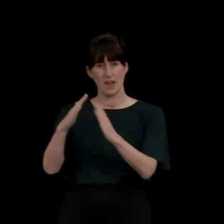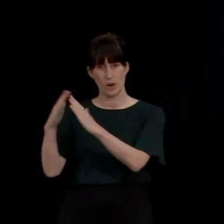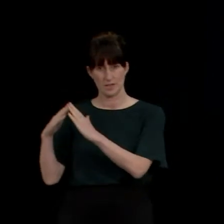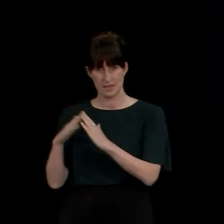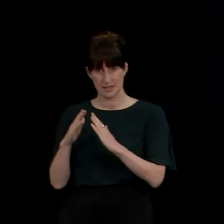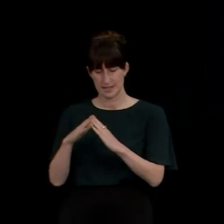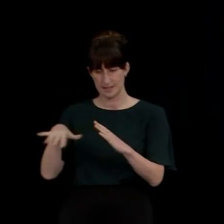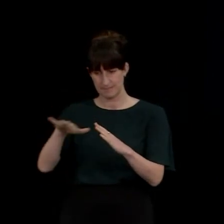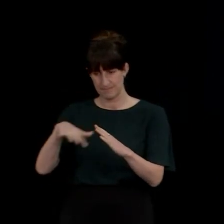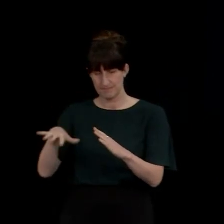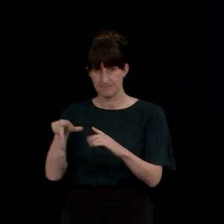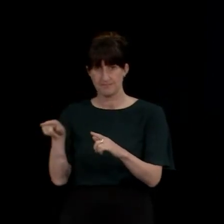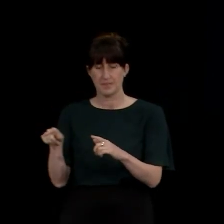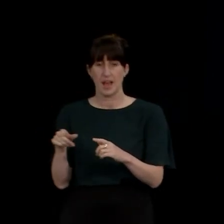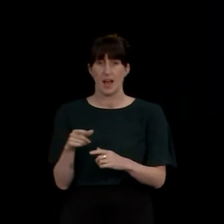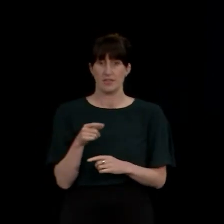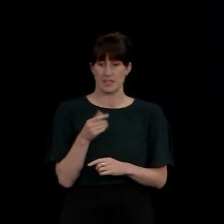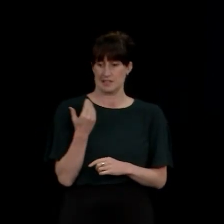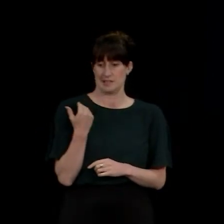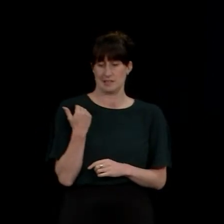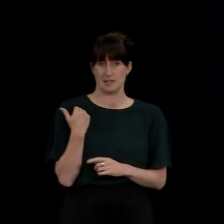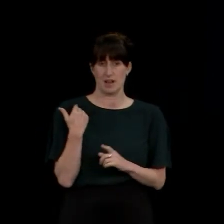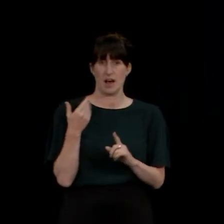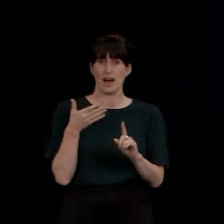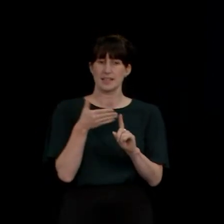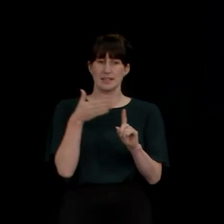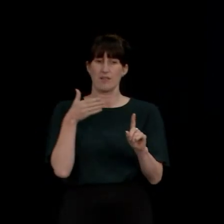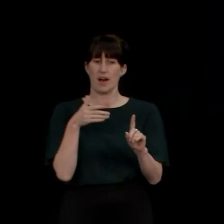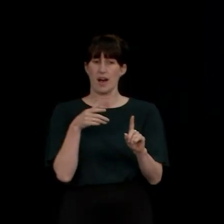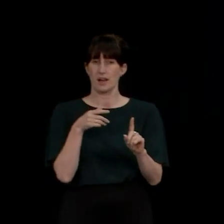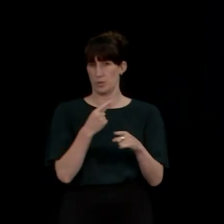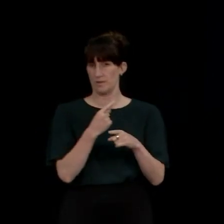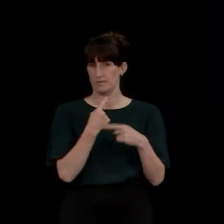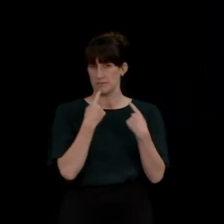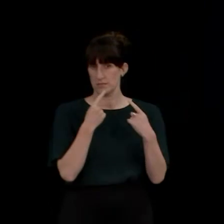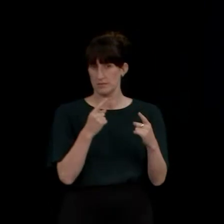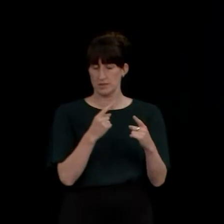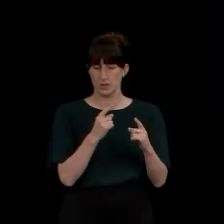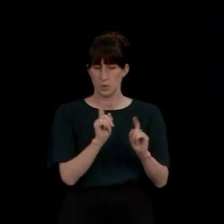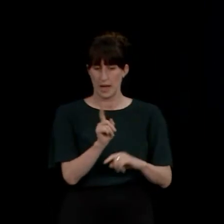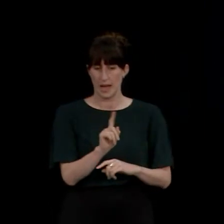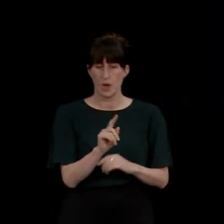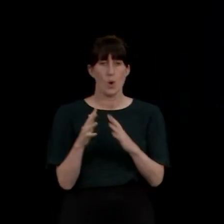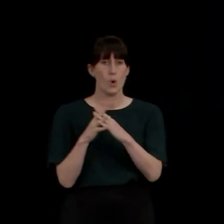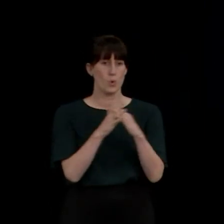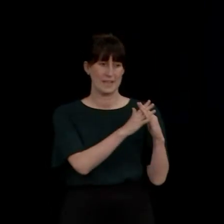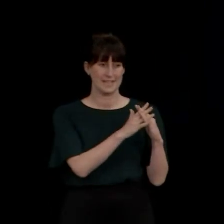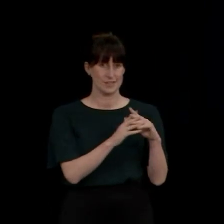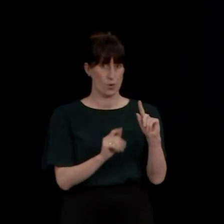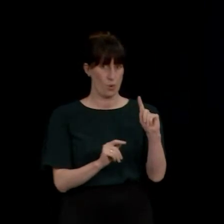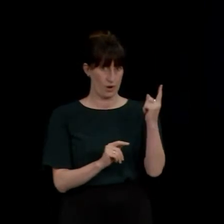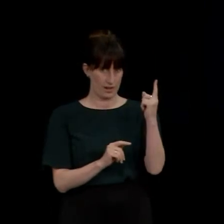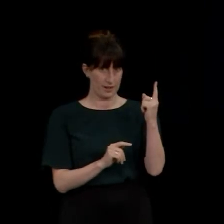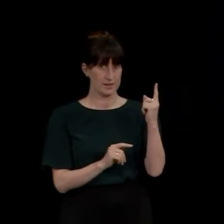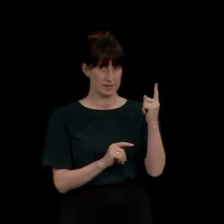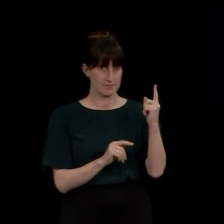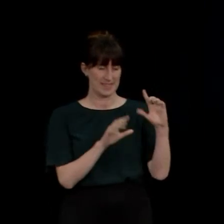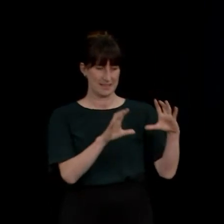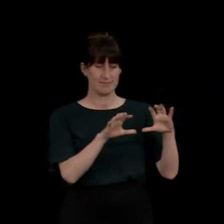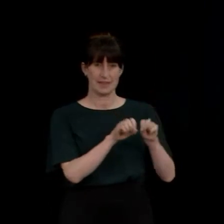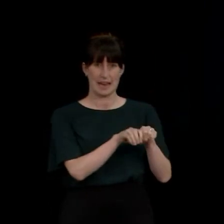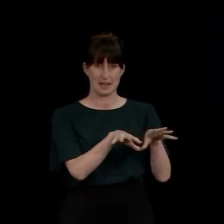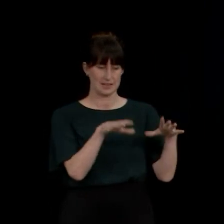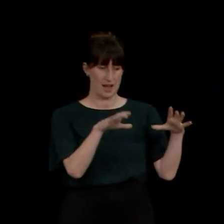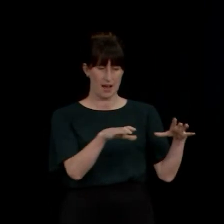there's one that they've just identified and talked about today, the team, which is West Auckland cluster. And